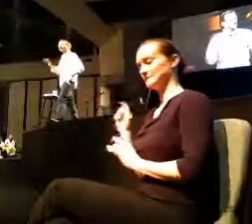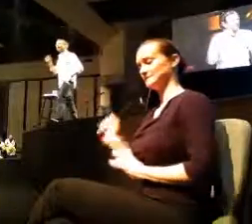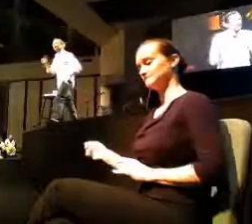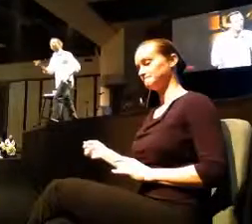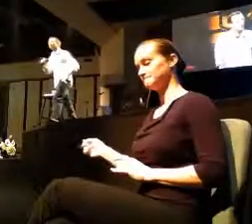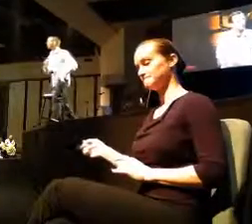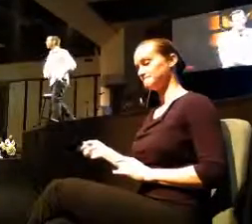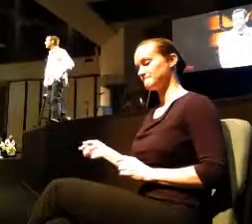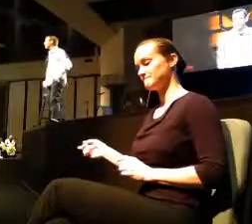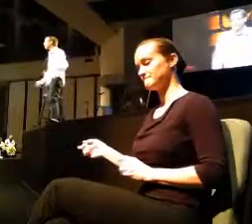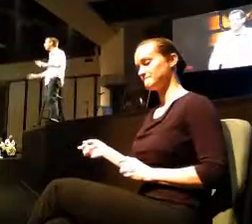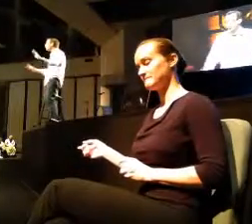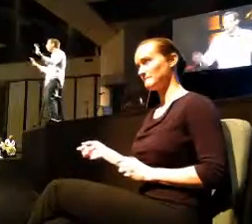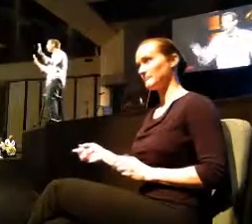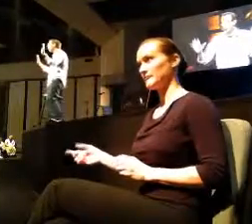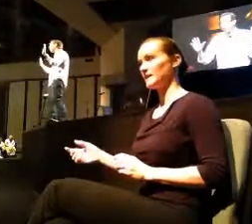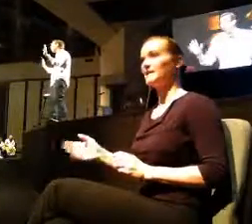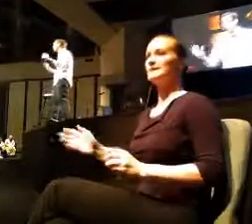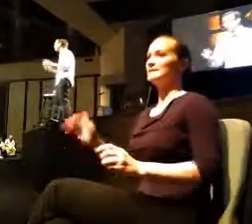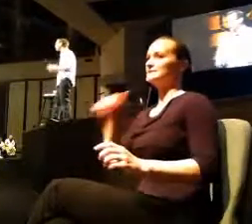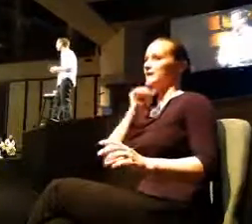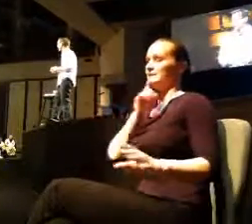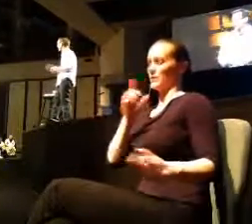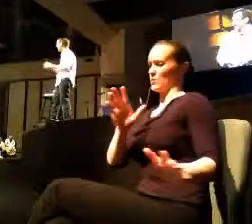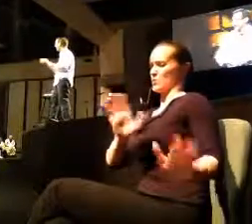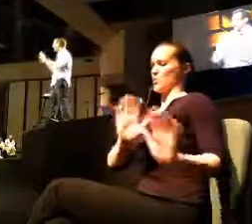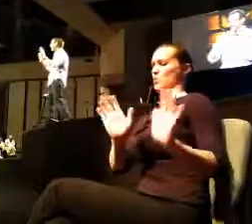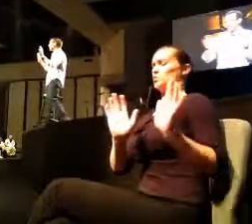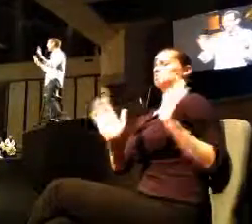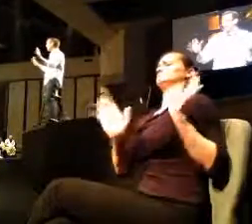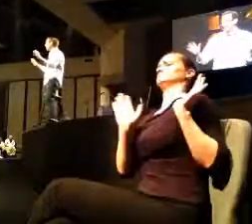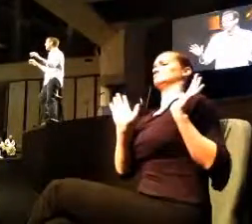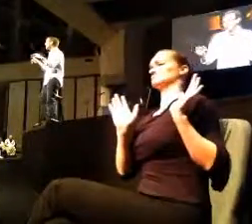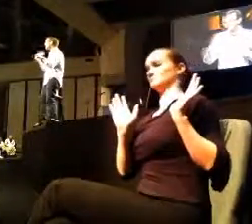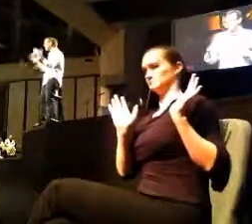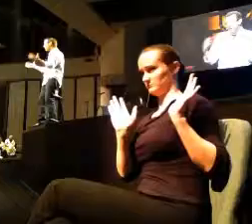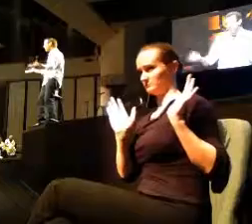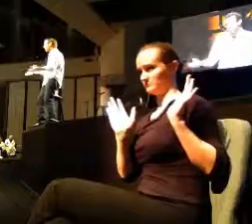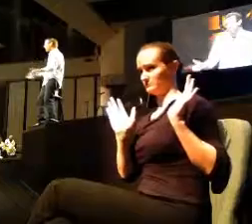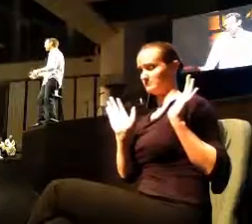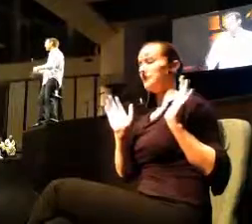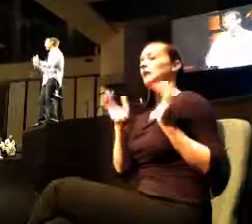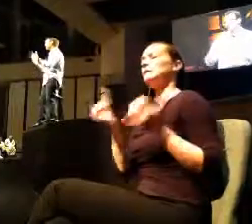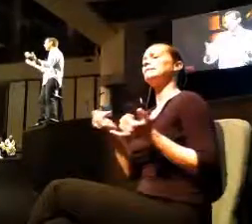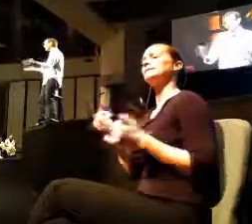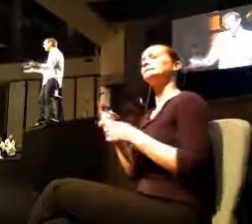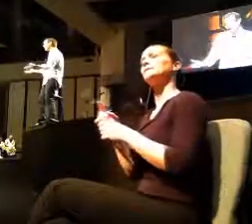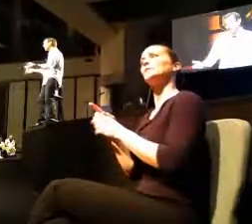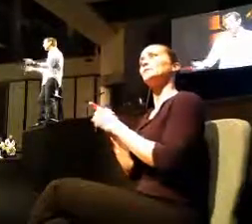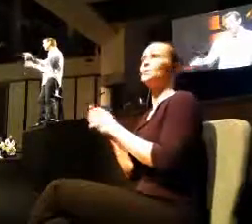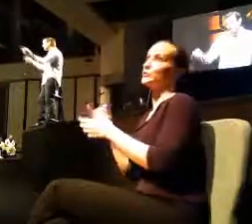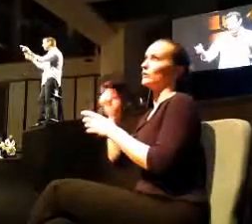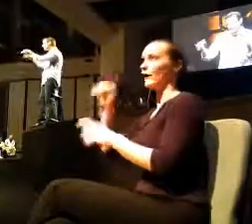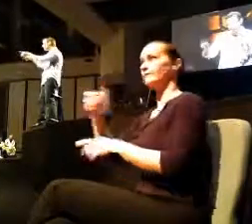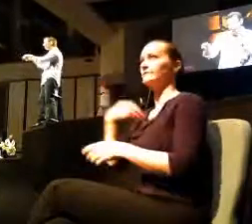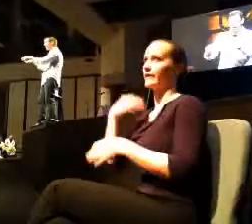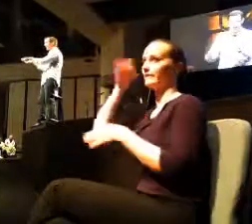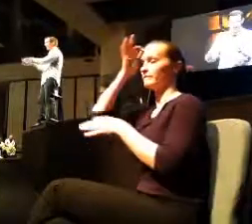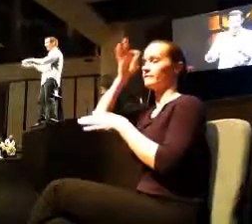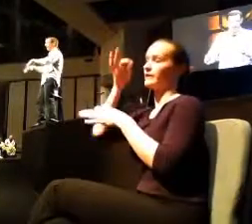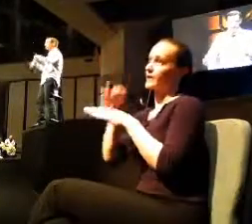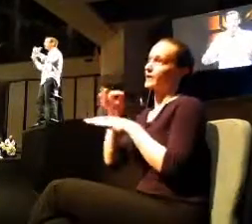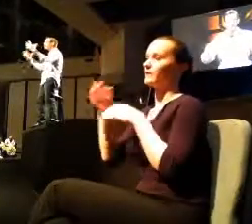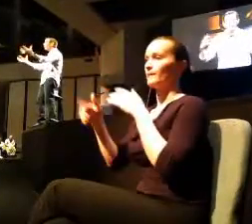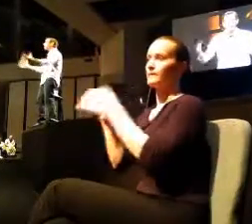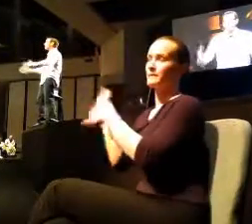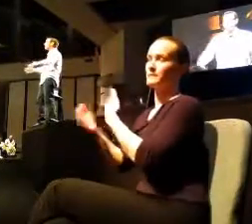is not a moment where Jesus says, whoa, dude, okay. You know, this is how this works. It's called faith. And you need to work on